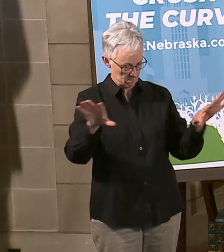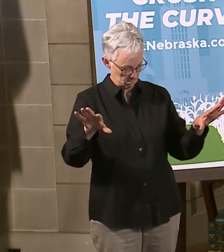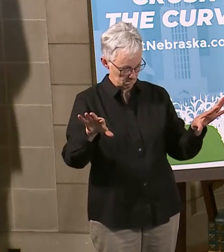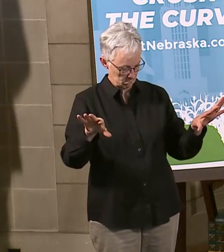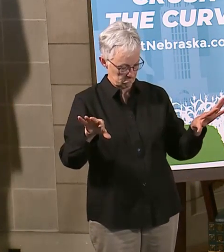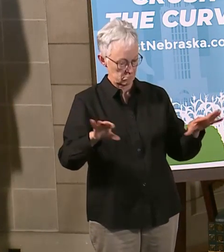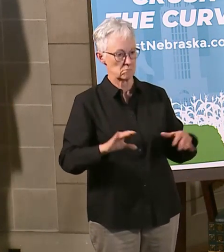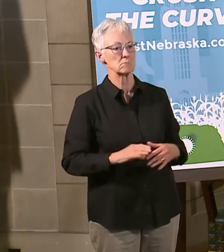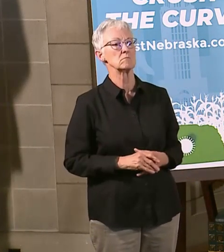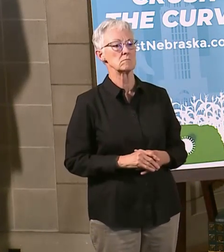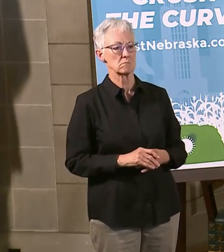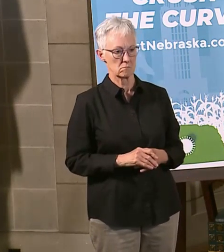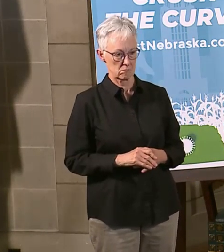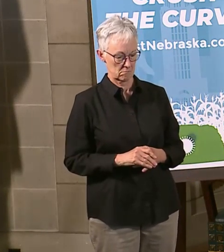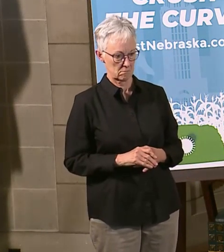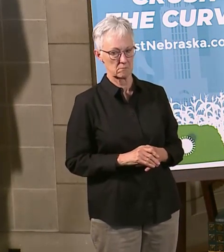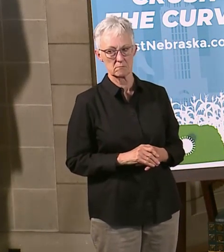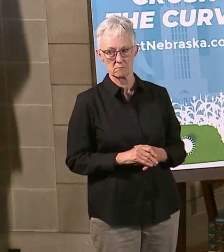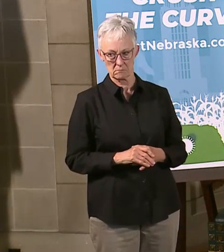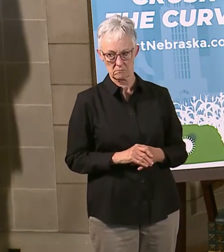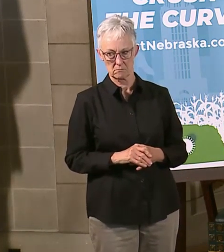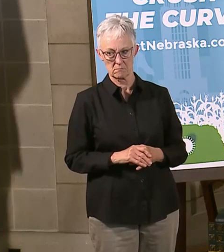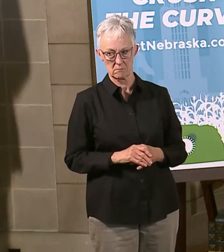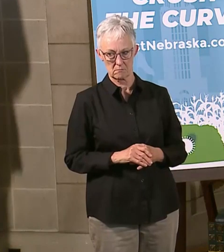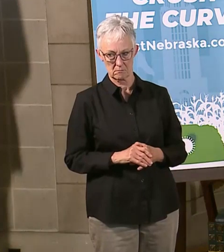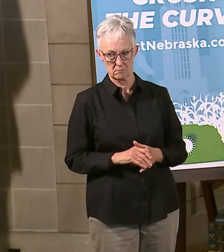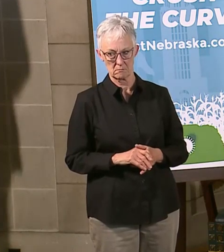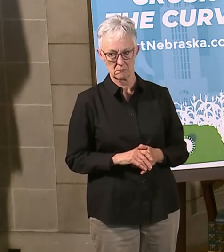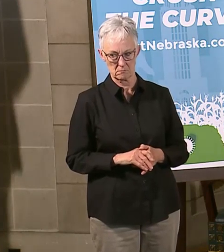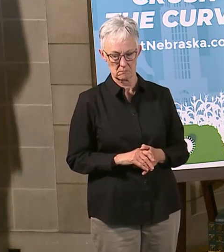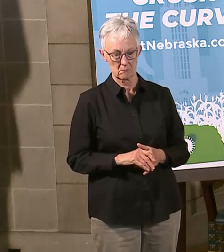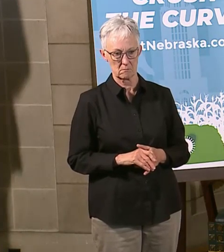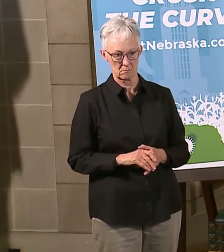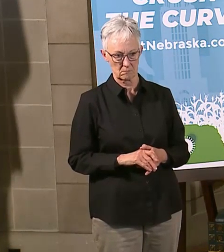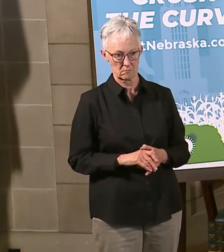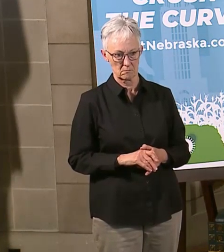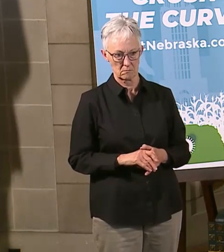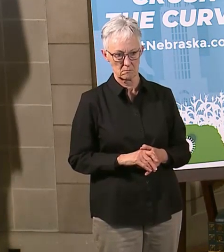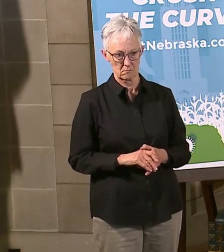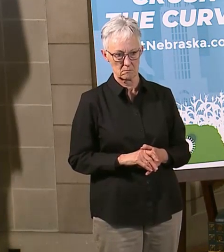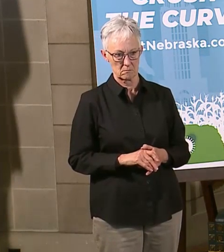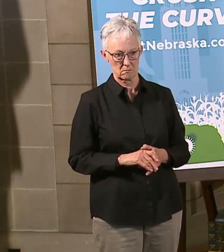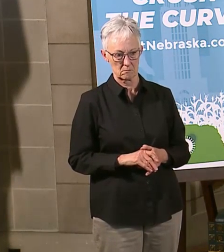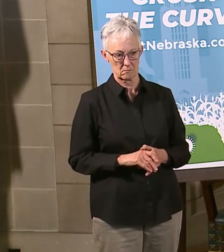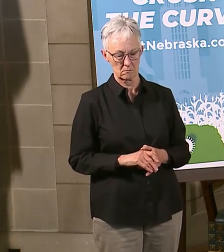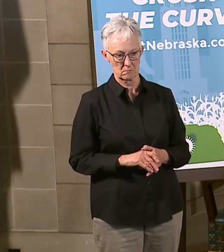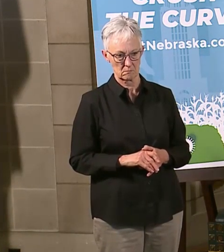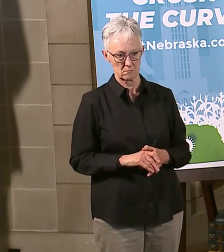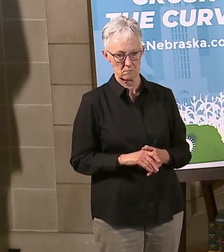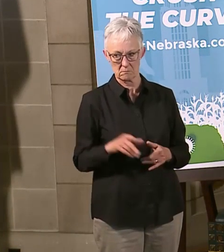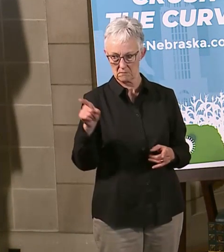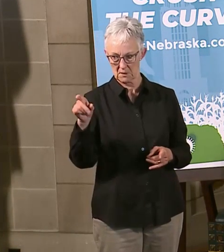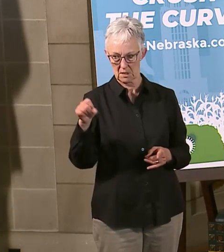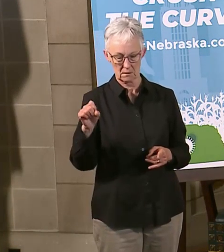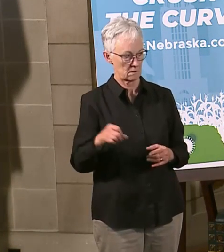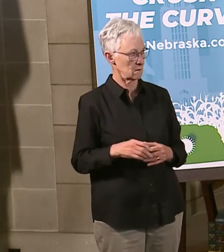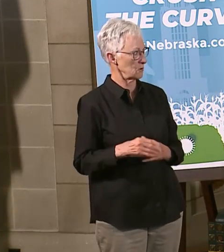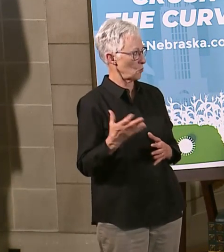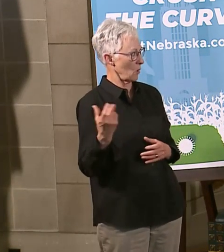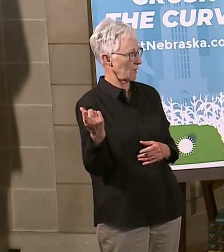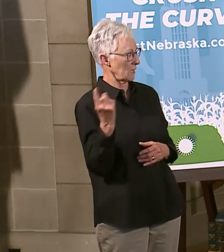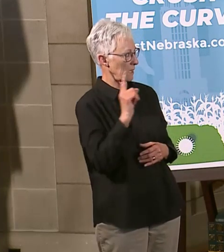in pandemic unemployment assistance claims that are being processed today, and they started going out today. And the commissioner responded back and said yes. Do you want to come up here,